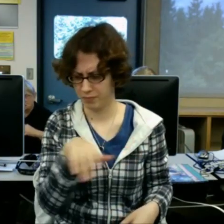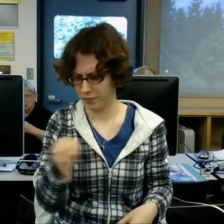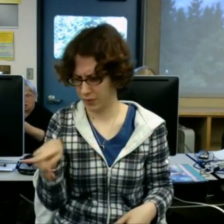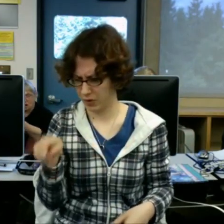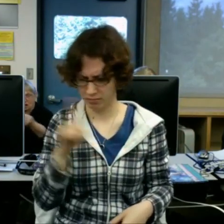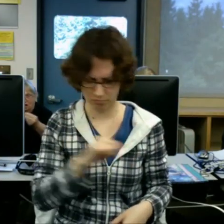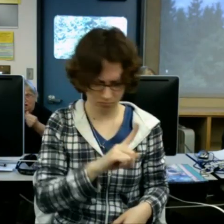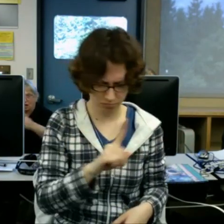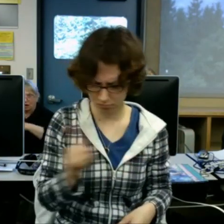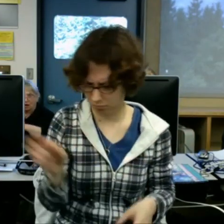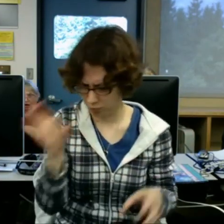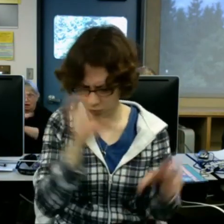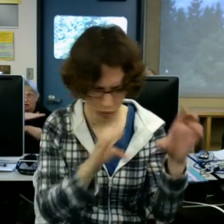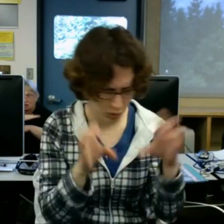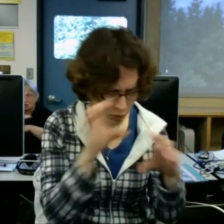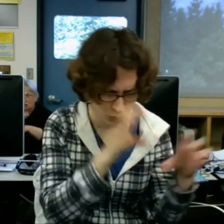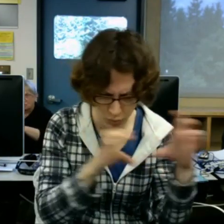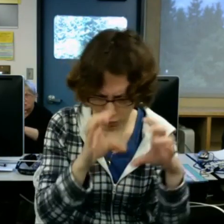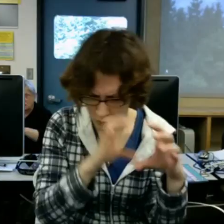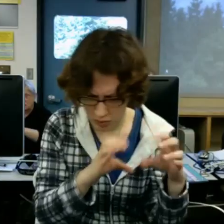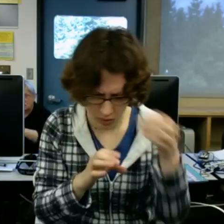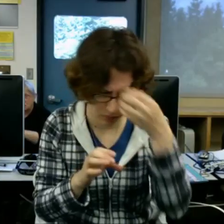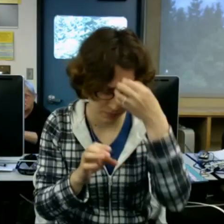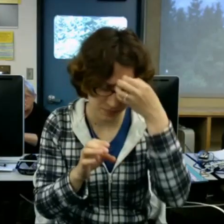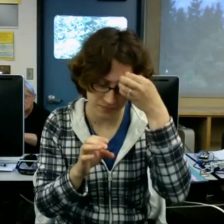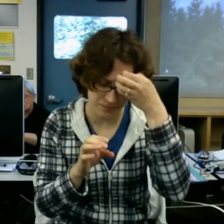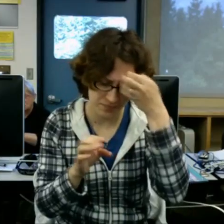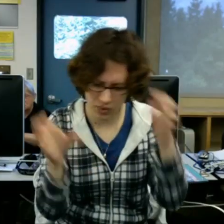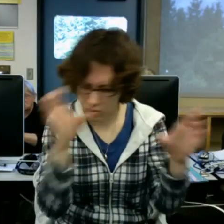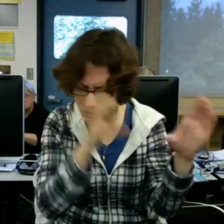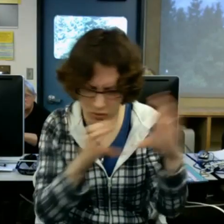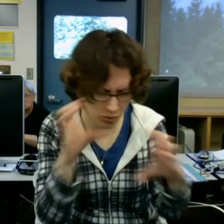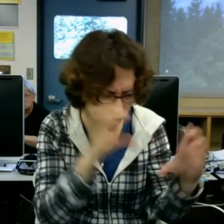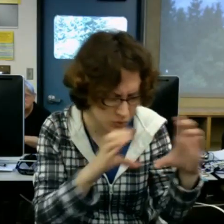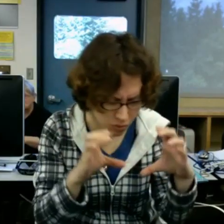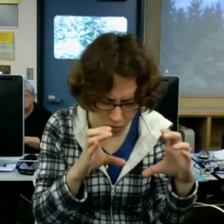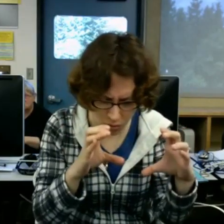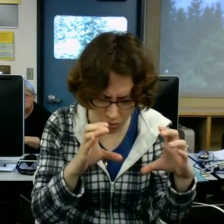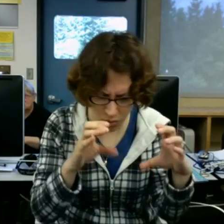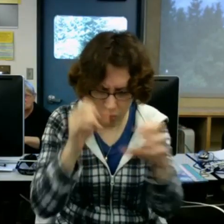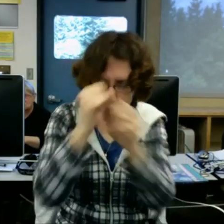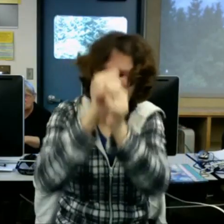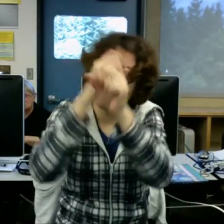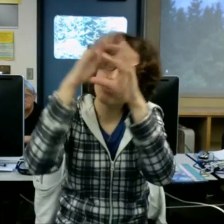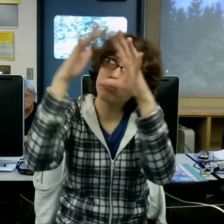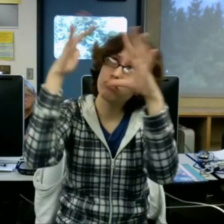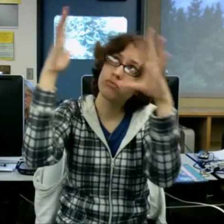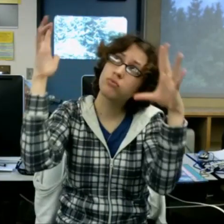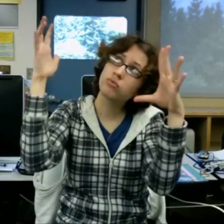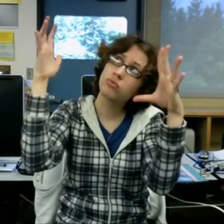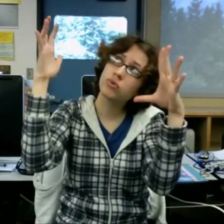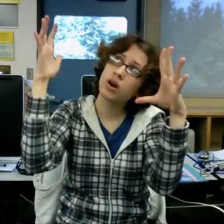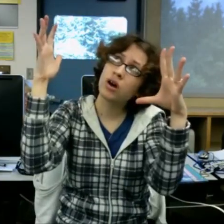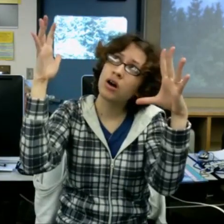so she walked around searching for this jail, searching. In her mind, she thought,